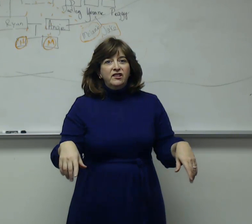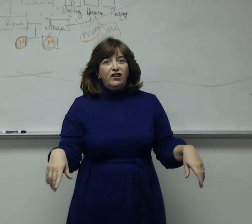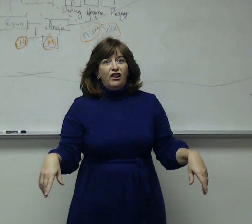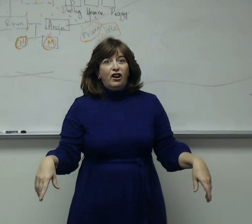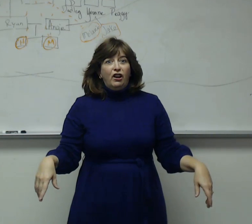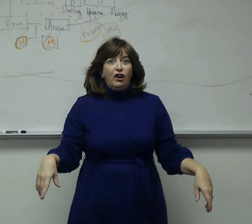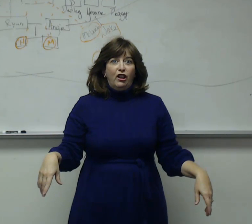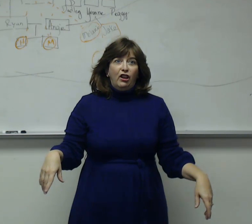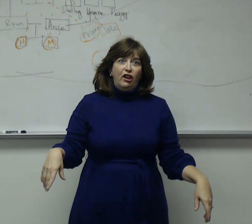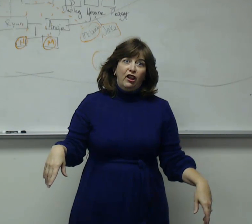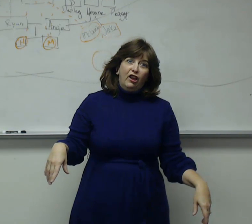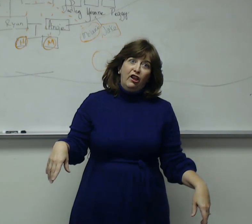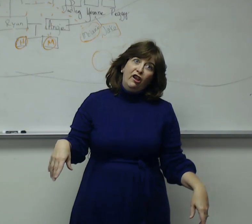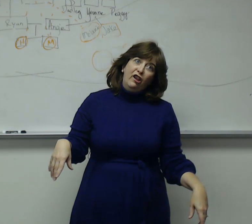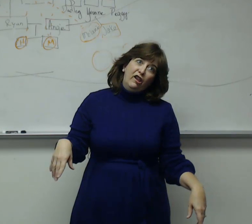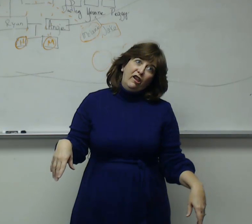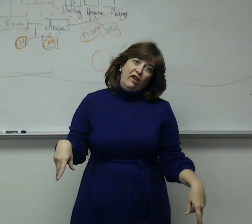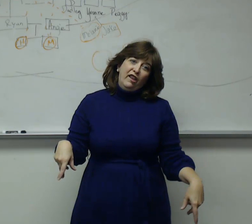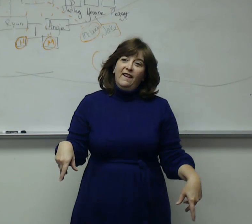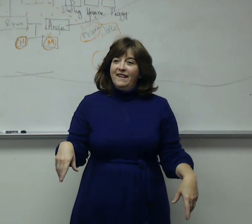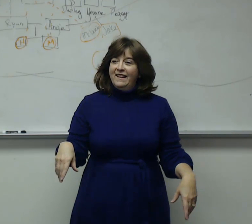leave it new. Yeah. Zombie.